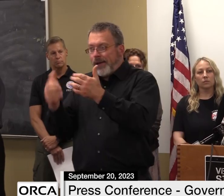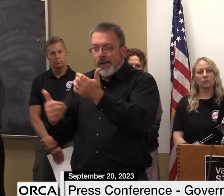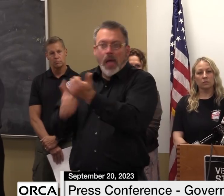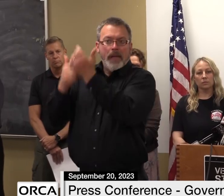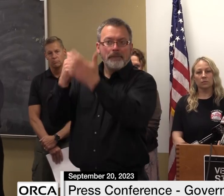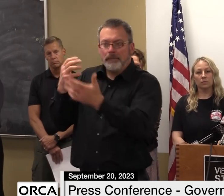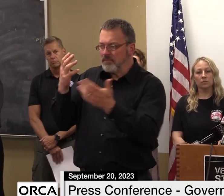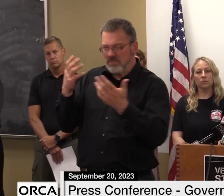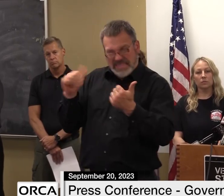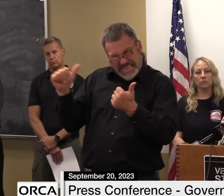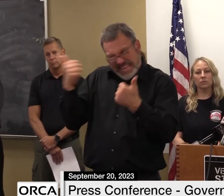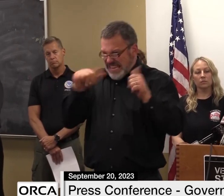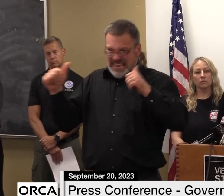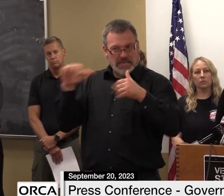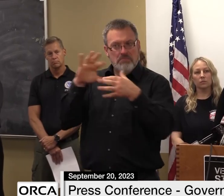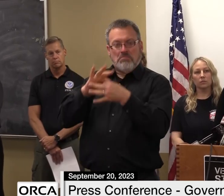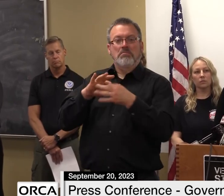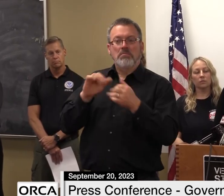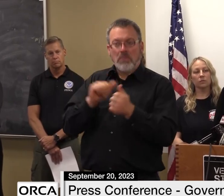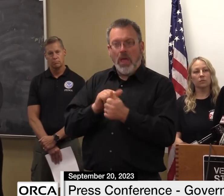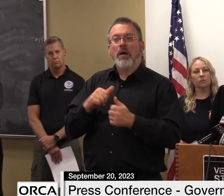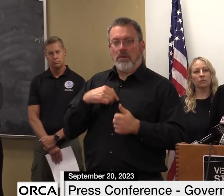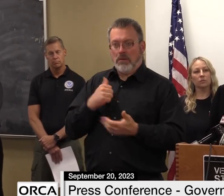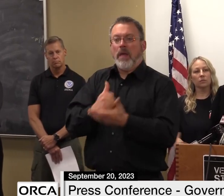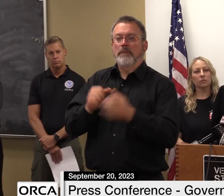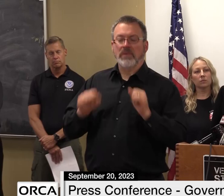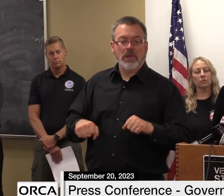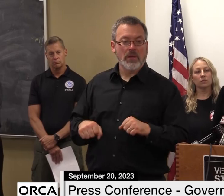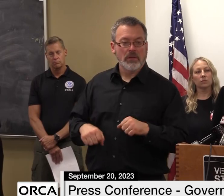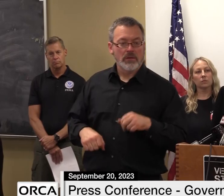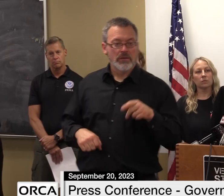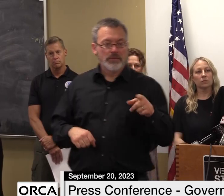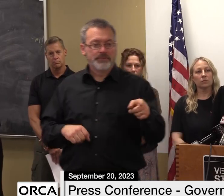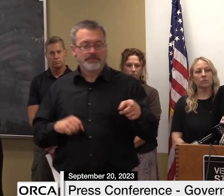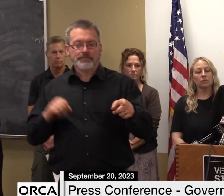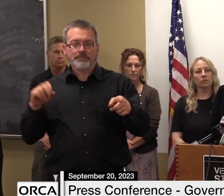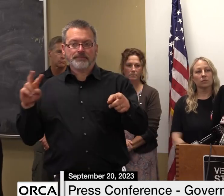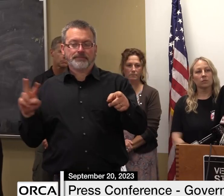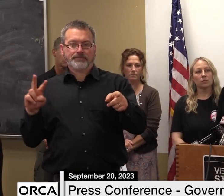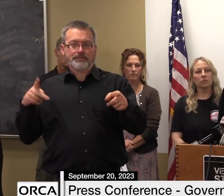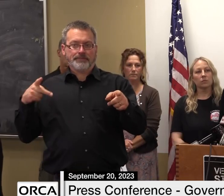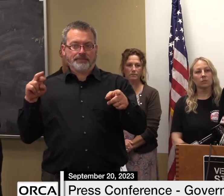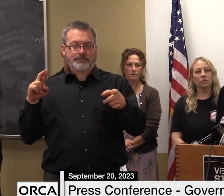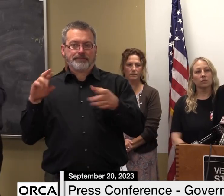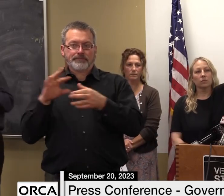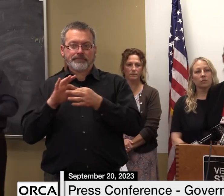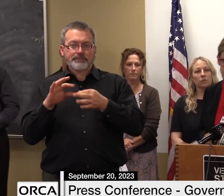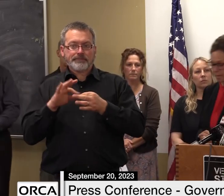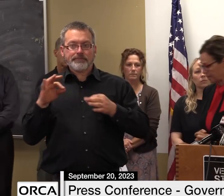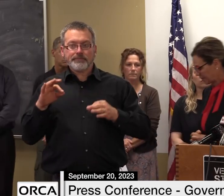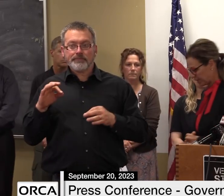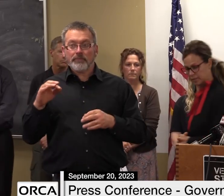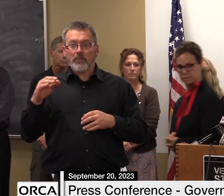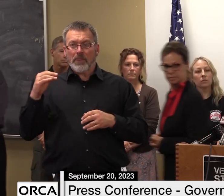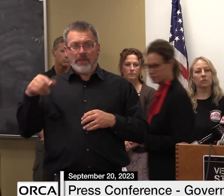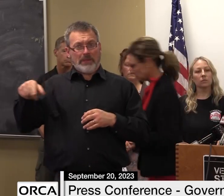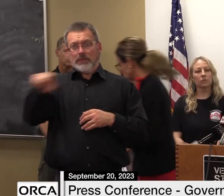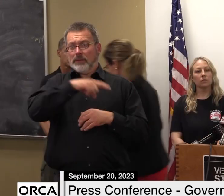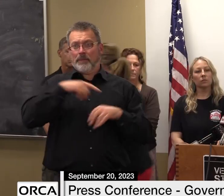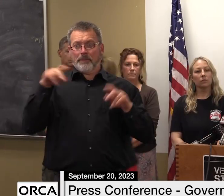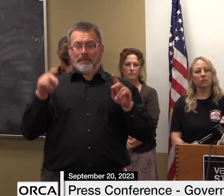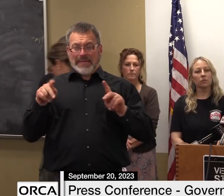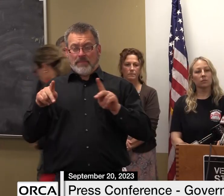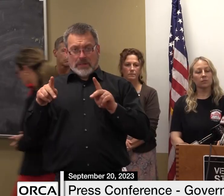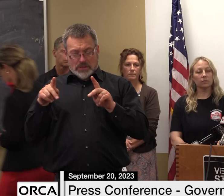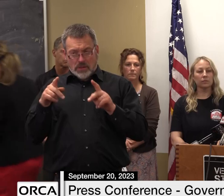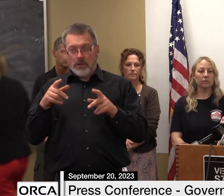So I don't know who this is for, but you're saying the recipients of this survey are going to be people who